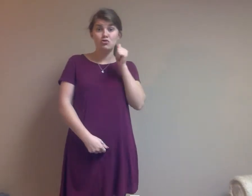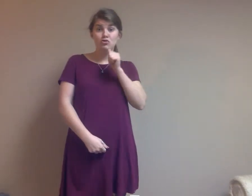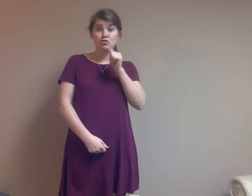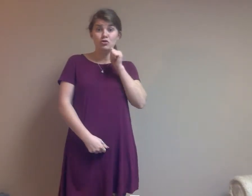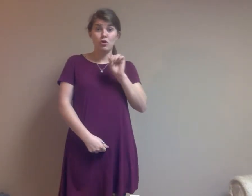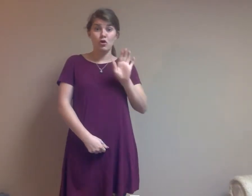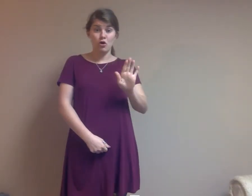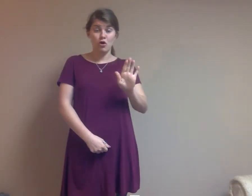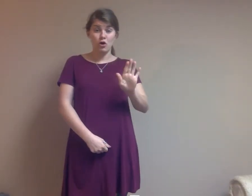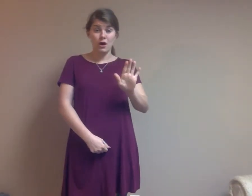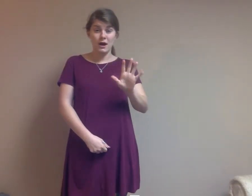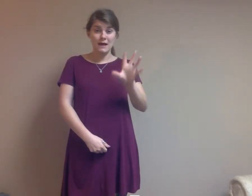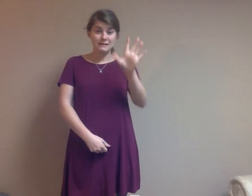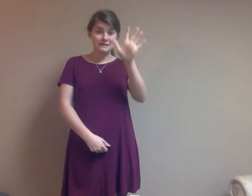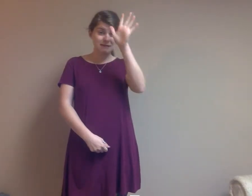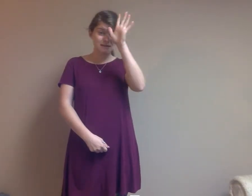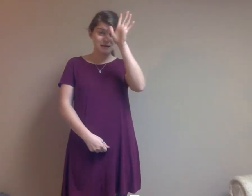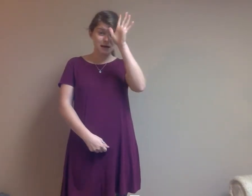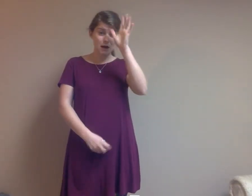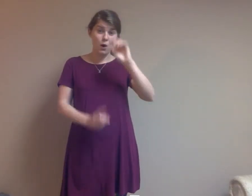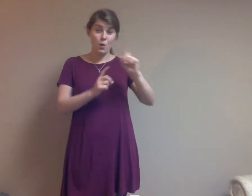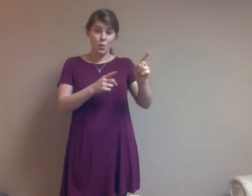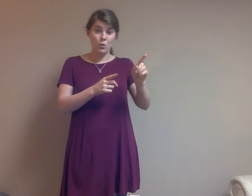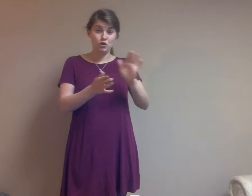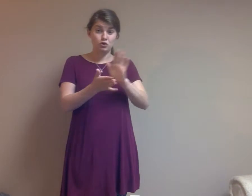same, although her mum, Sarah, is still reluctant.